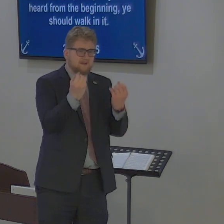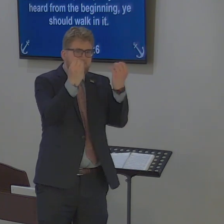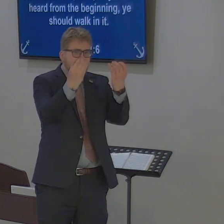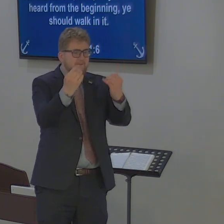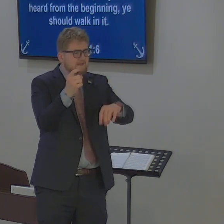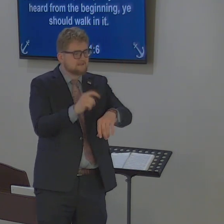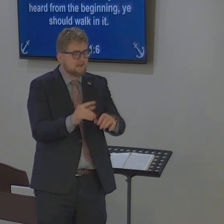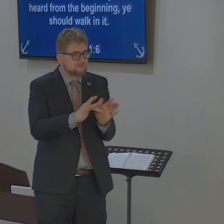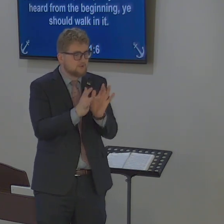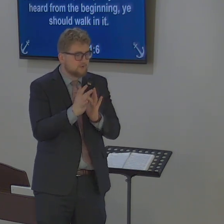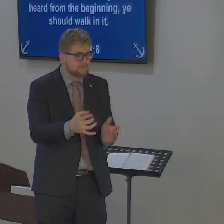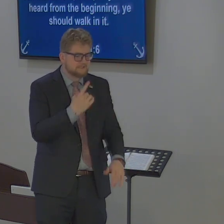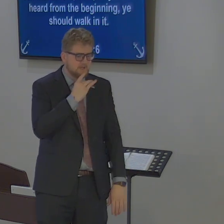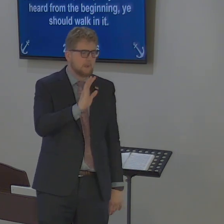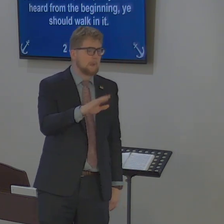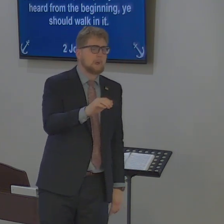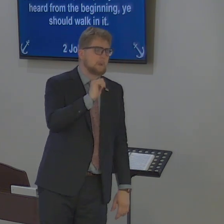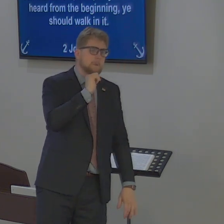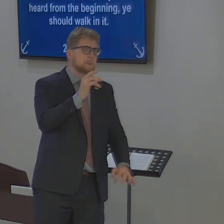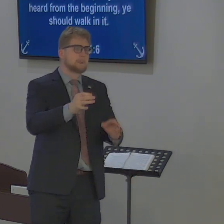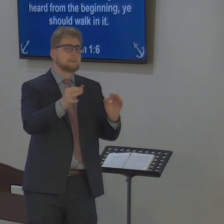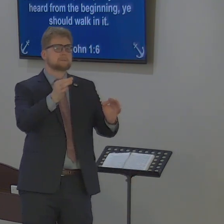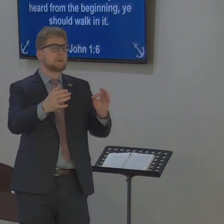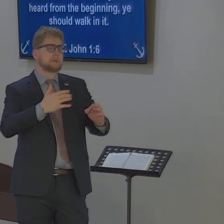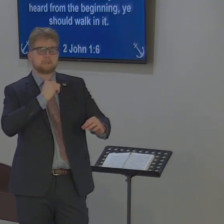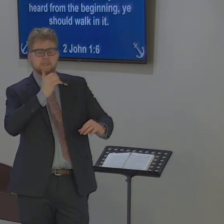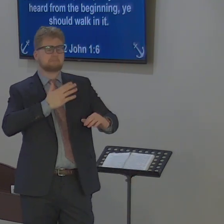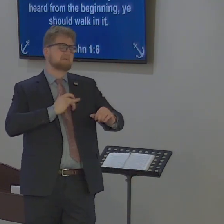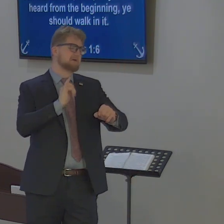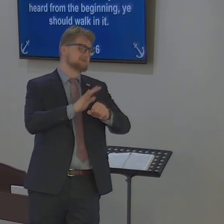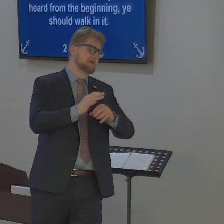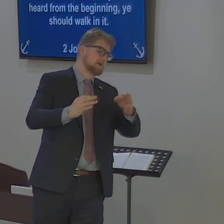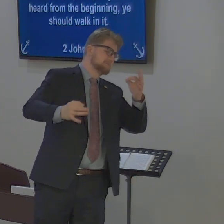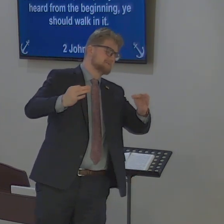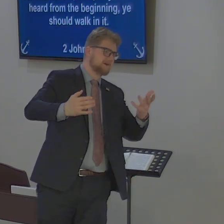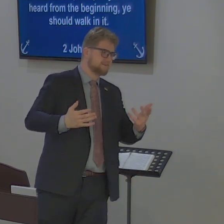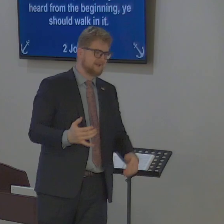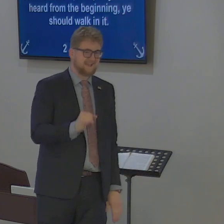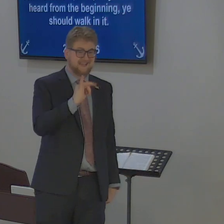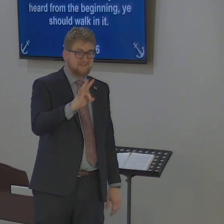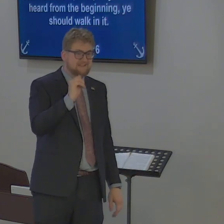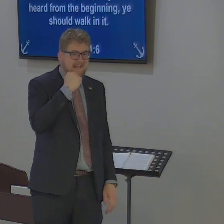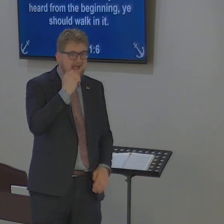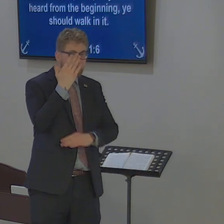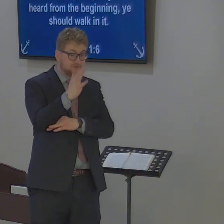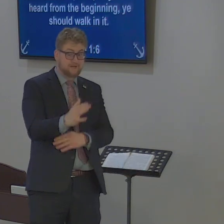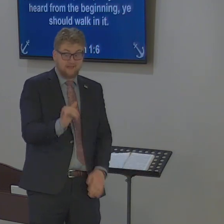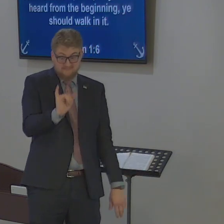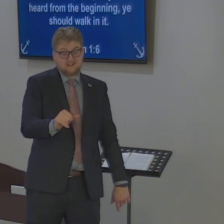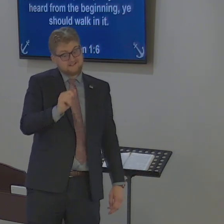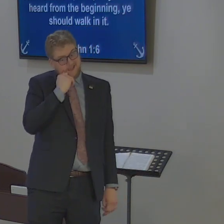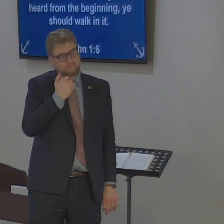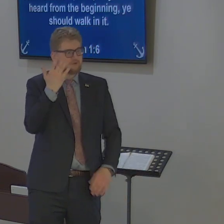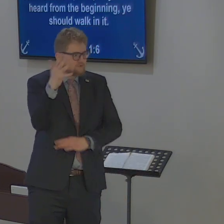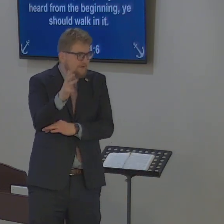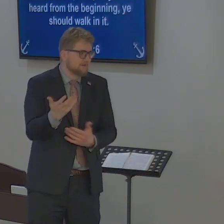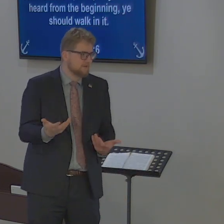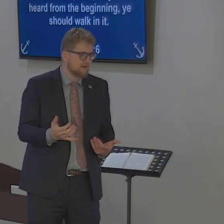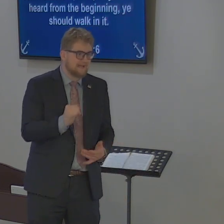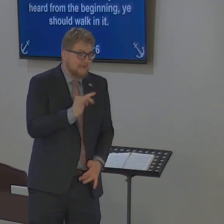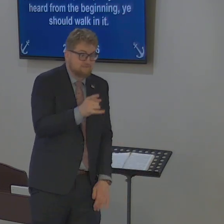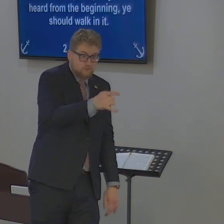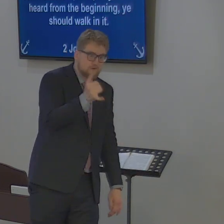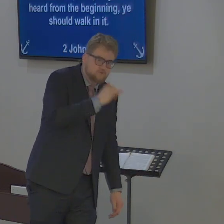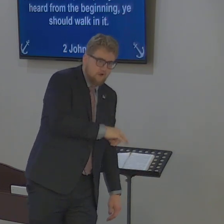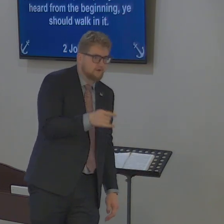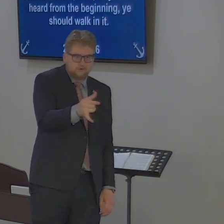well, judge not. It's not my job to judge. Well, if it's a stinking apple tree, it's an apple tree, right? You with me? If you're a drunk, you're a